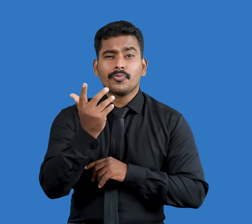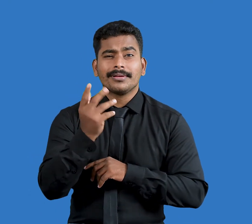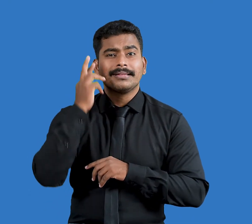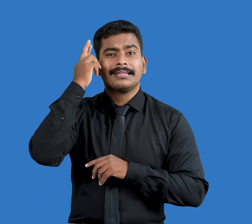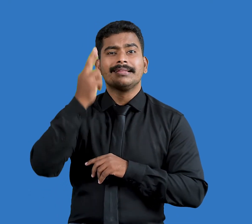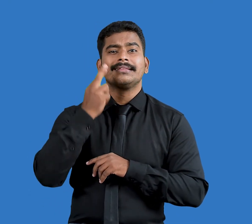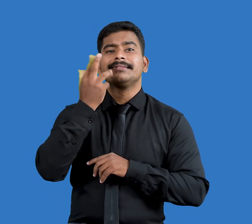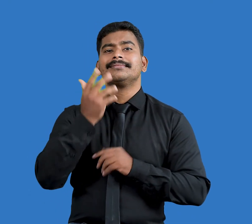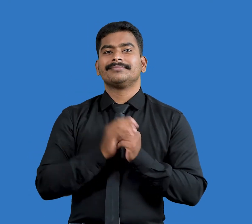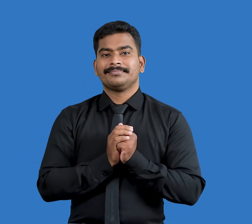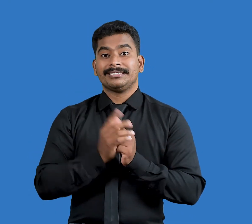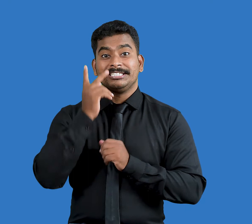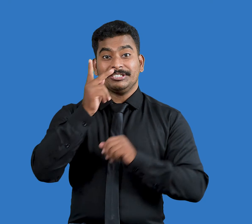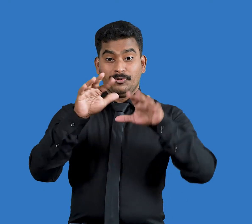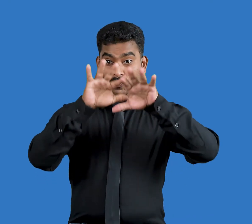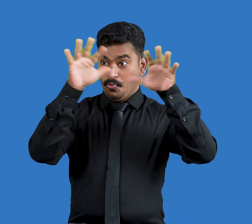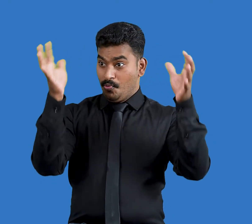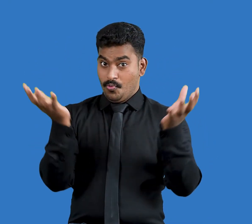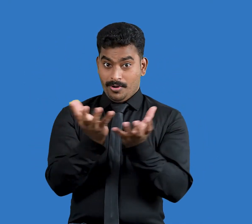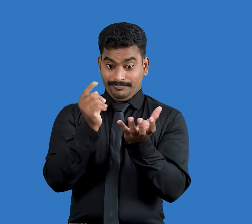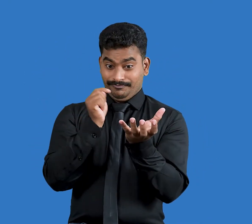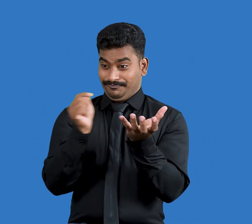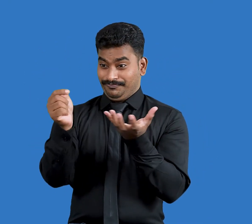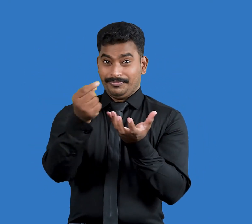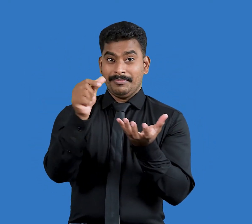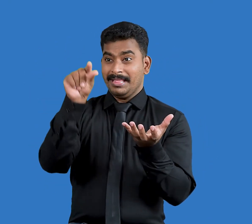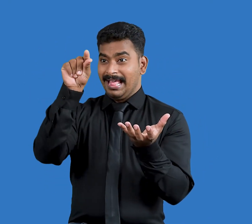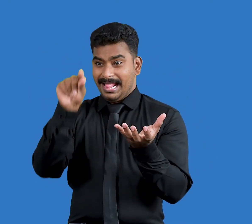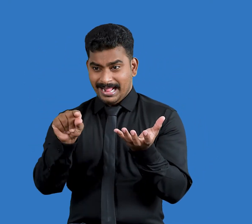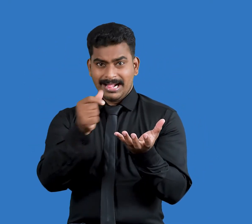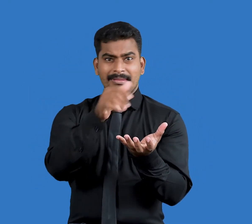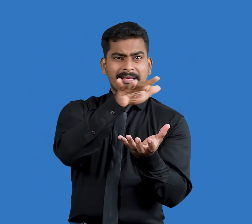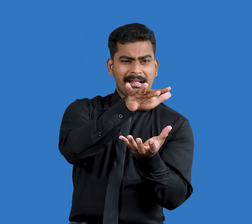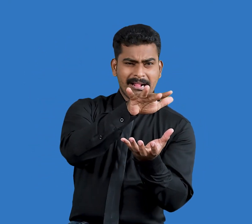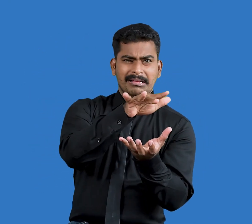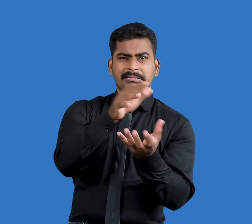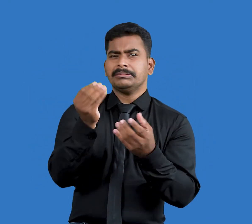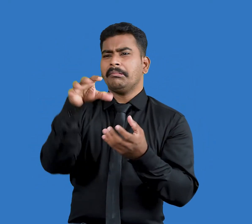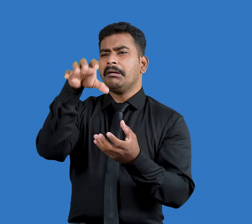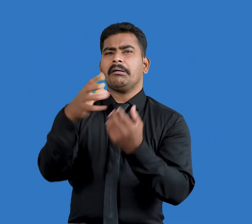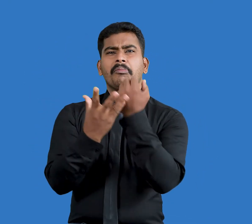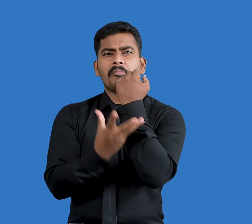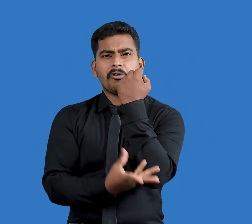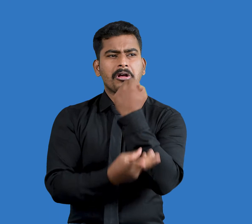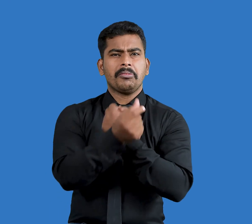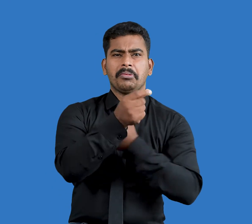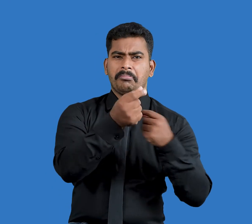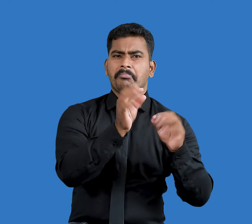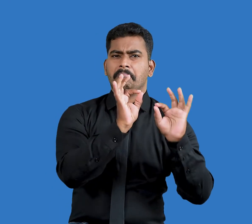Why is palliative care relevant? Like in most low income or lower middle income countries, the